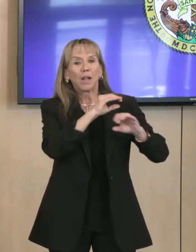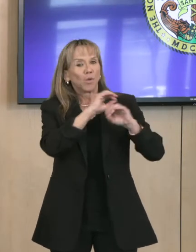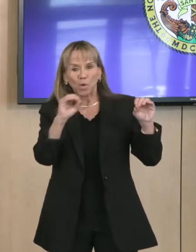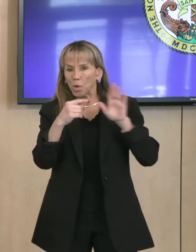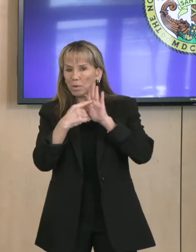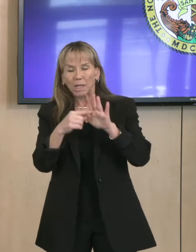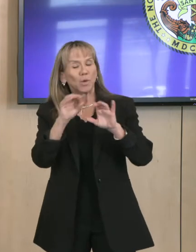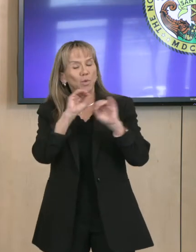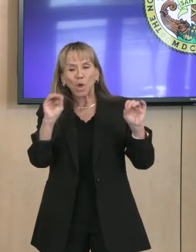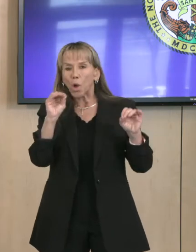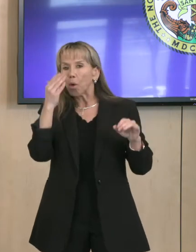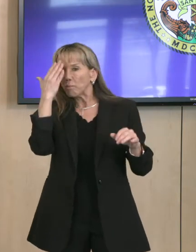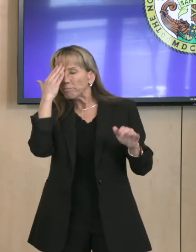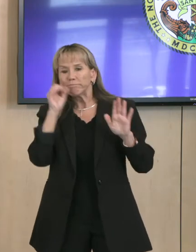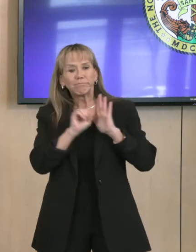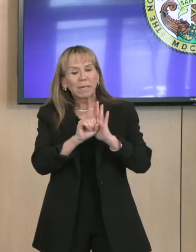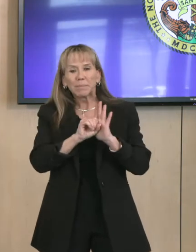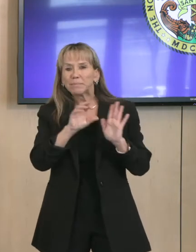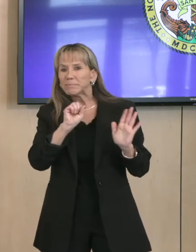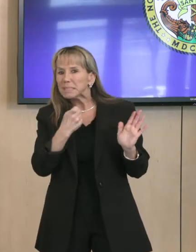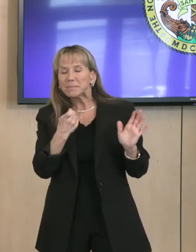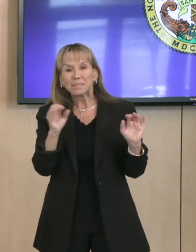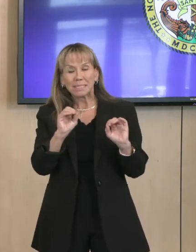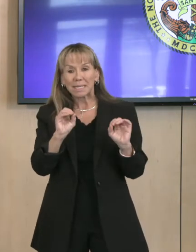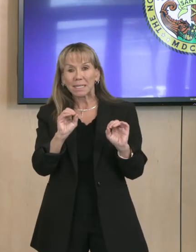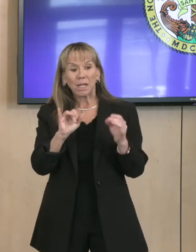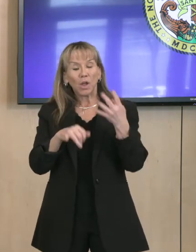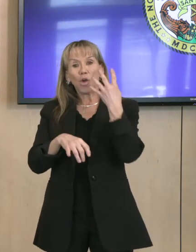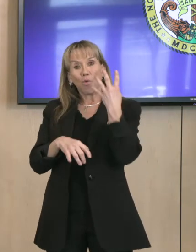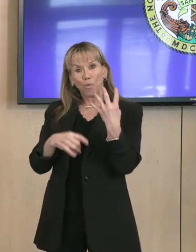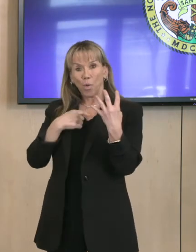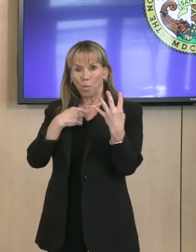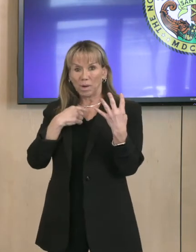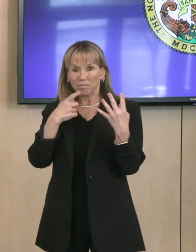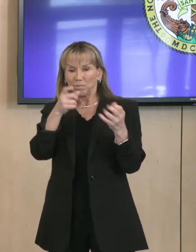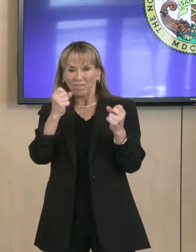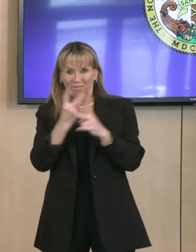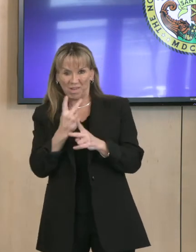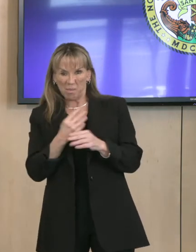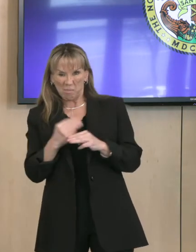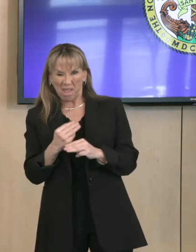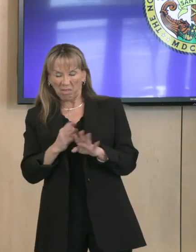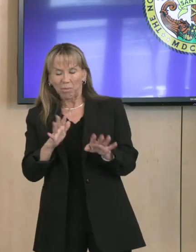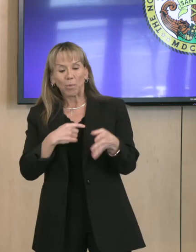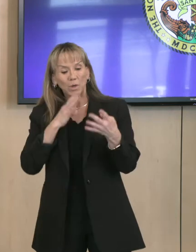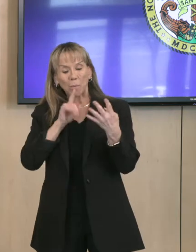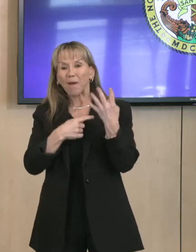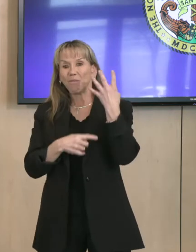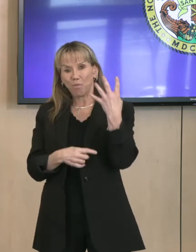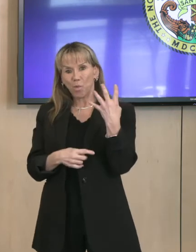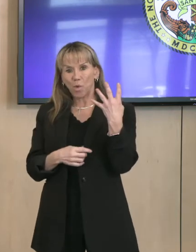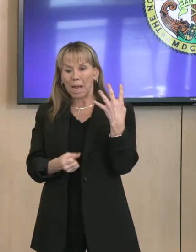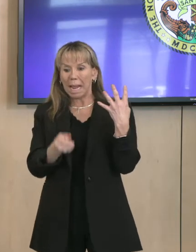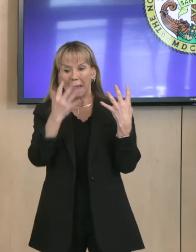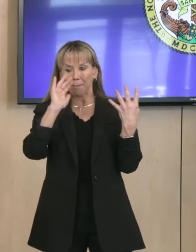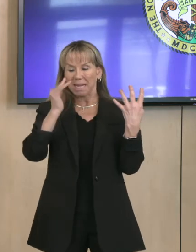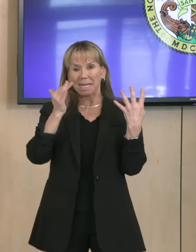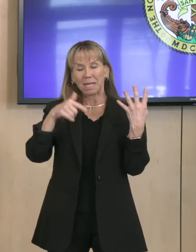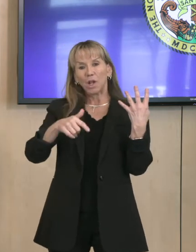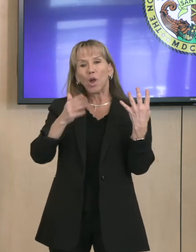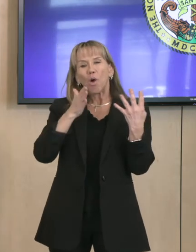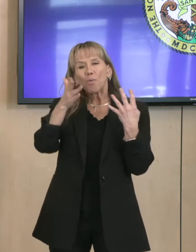If you do the math, there are 4 individuals we're discussing here out of a number of individuals on the ship that is